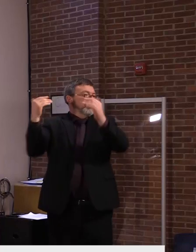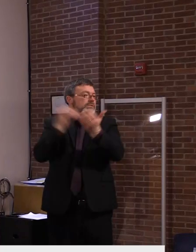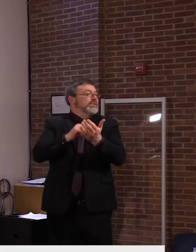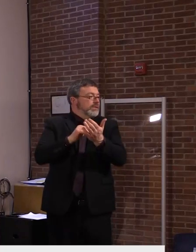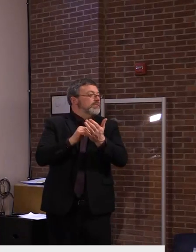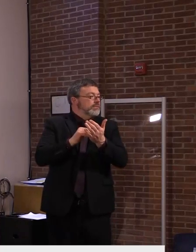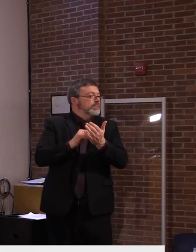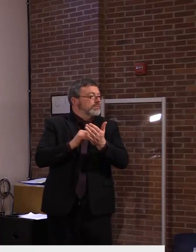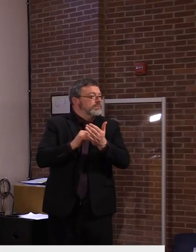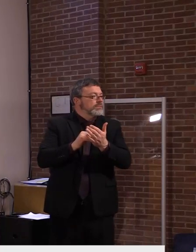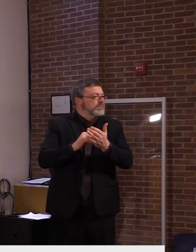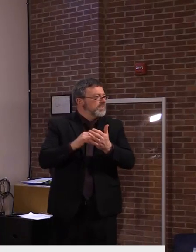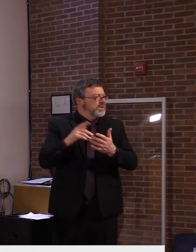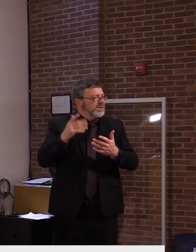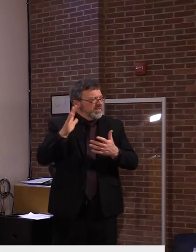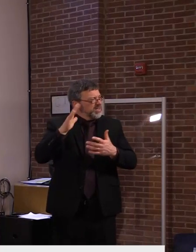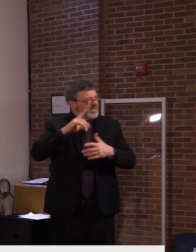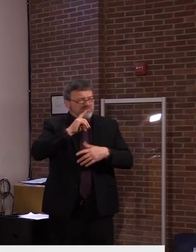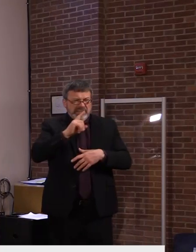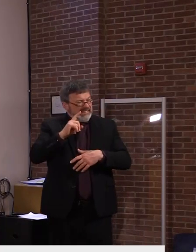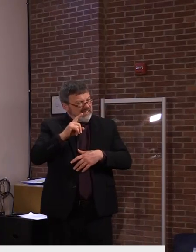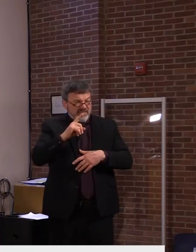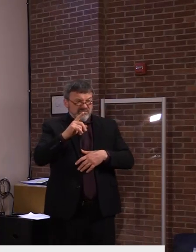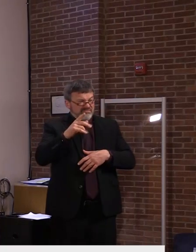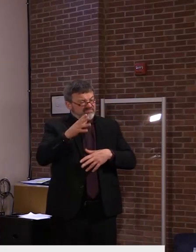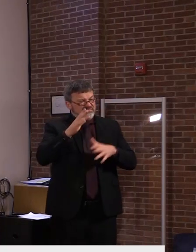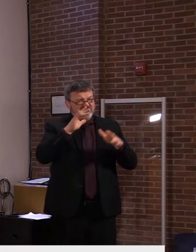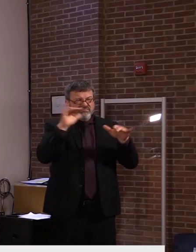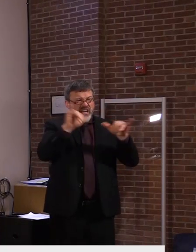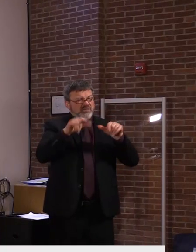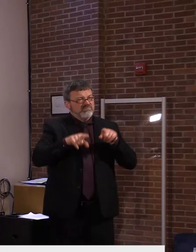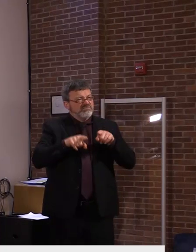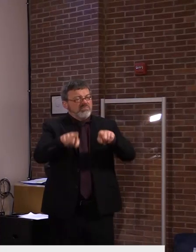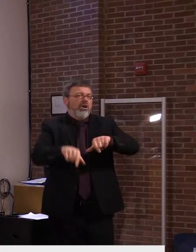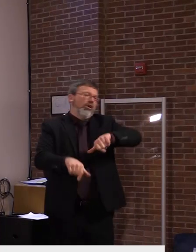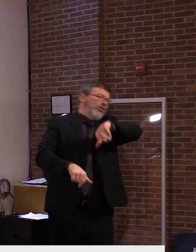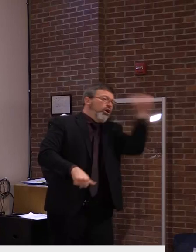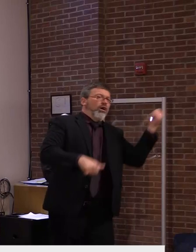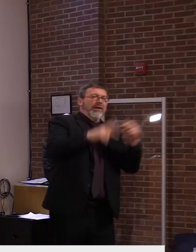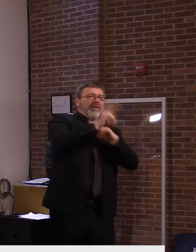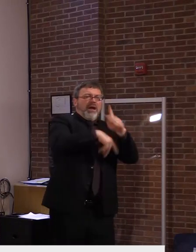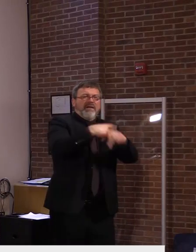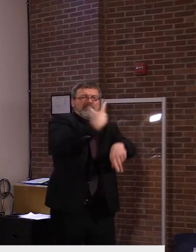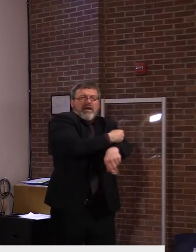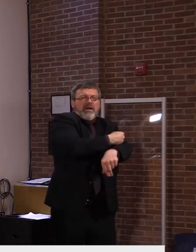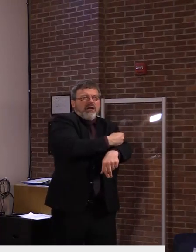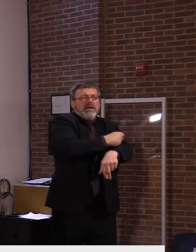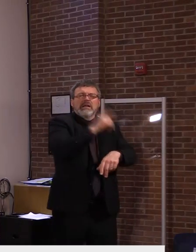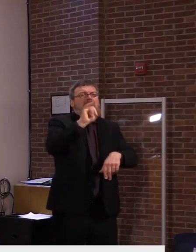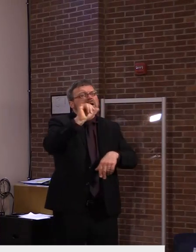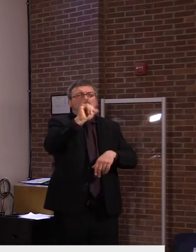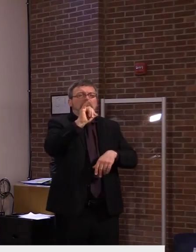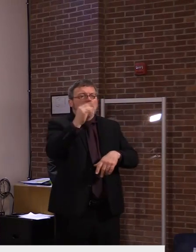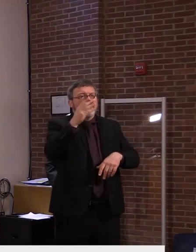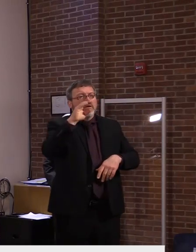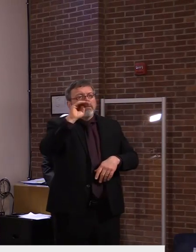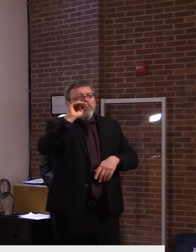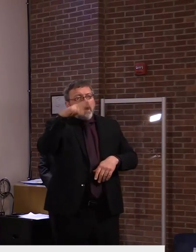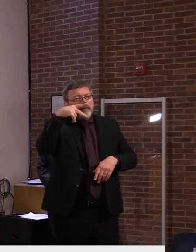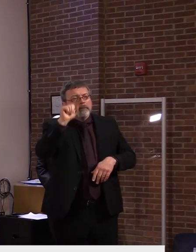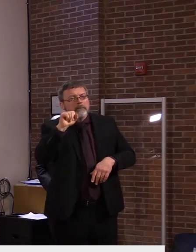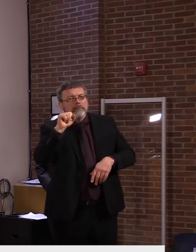viruses. Indeed, a number of vaccines through the ages have consisted of a three-dose initial